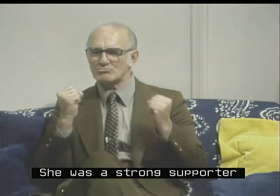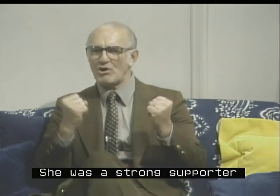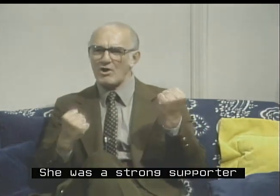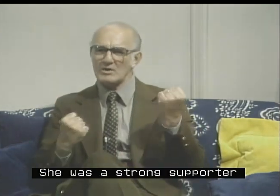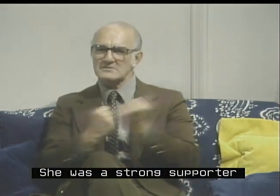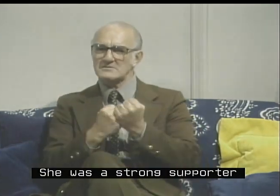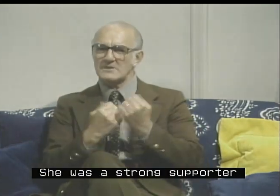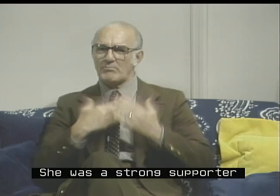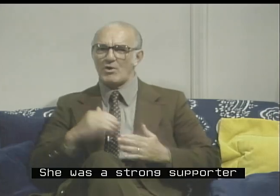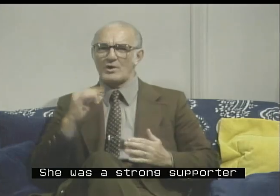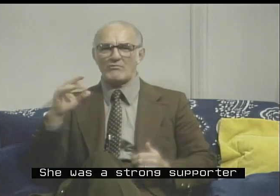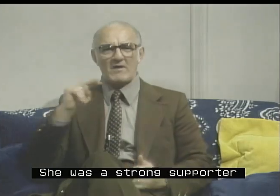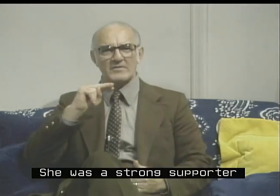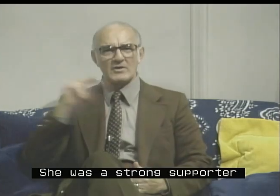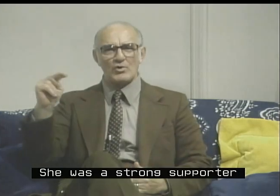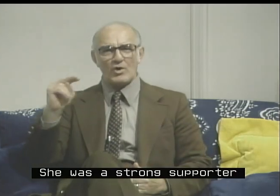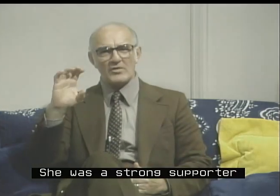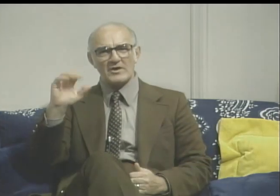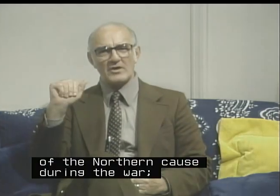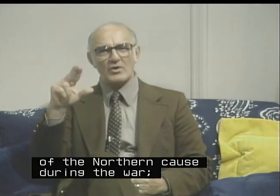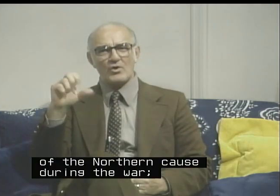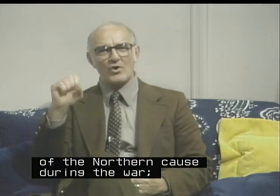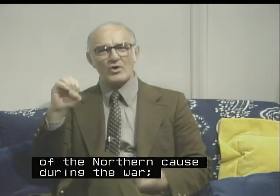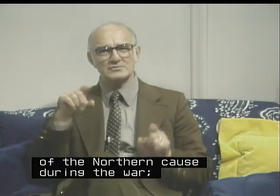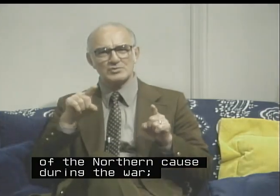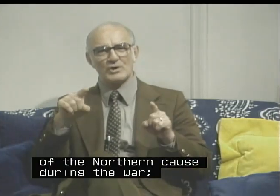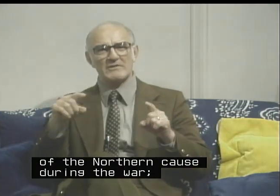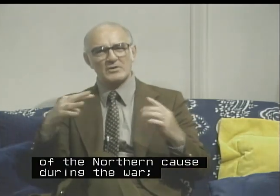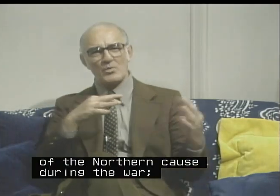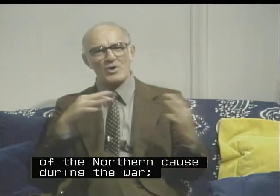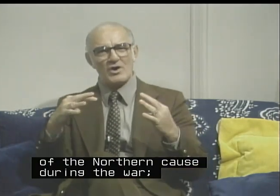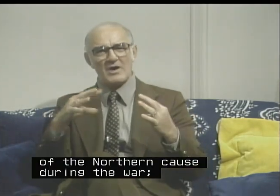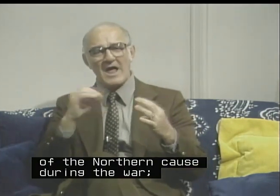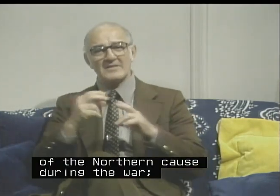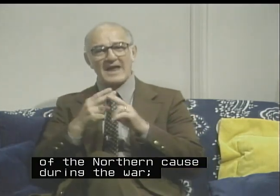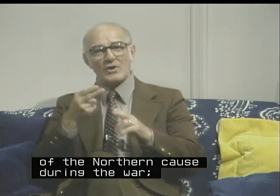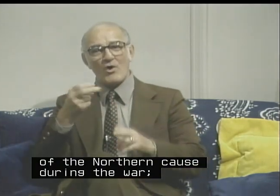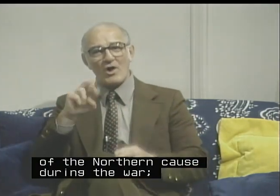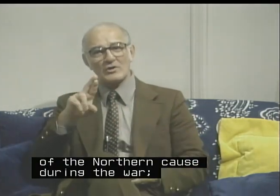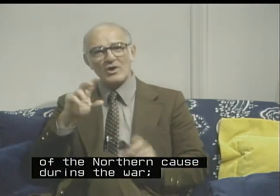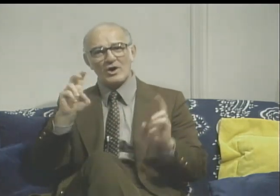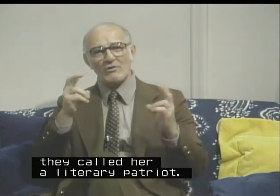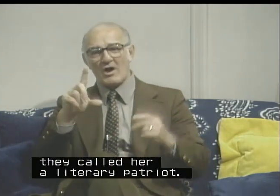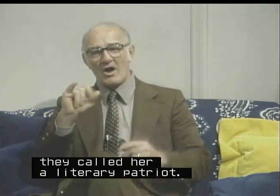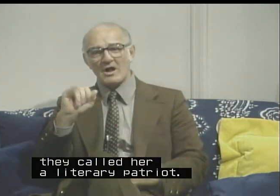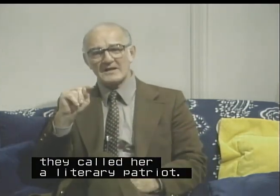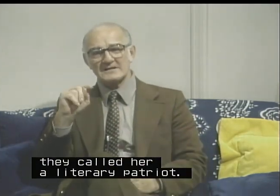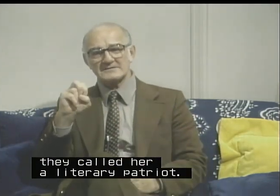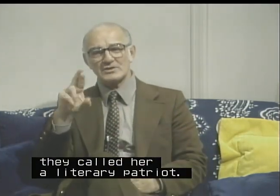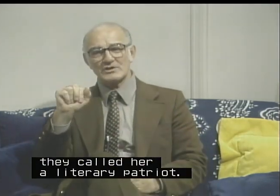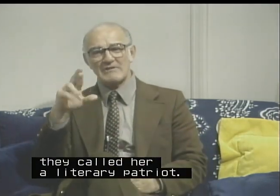strong supporter of the Northern cause during the war. They called her a